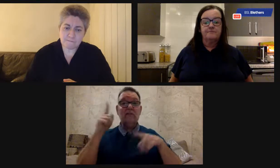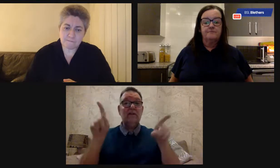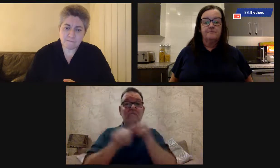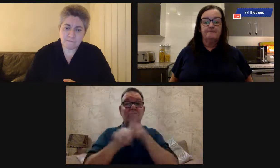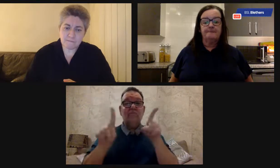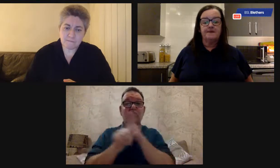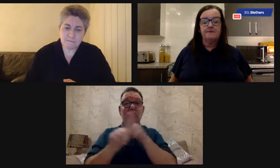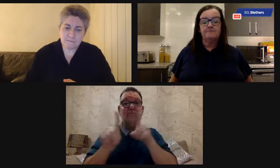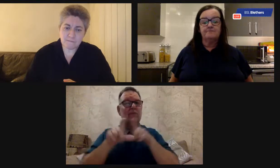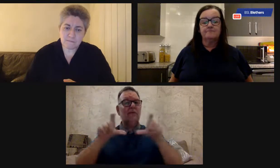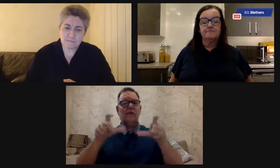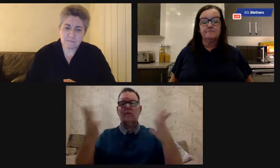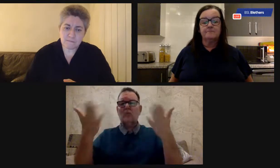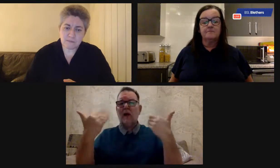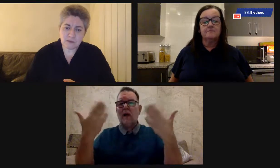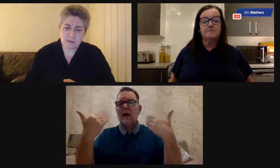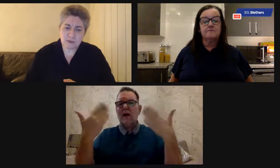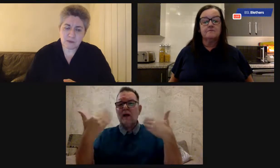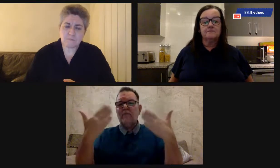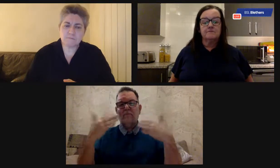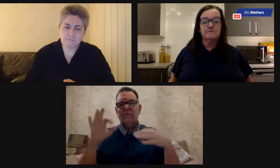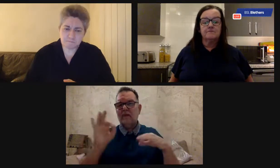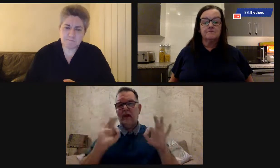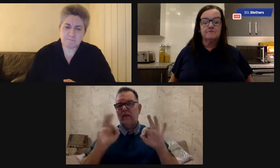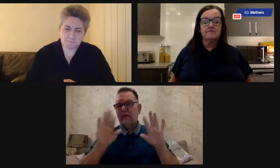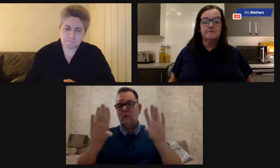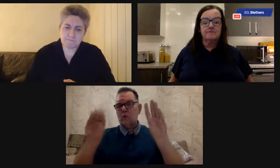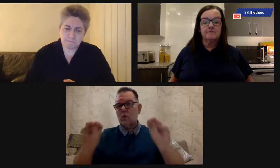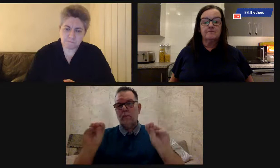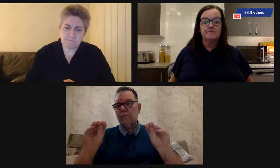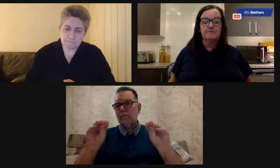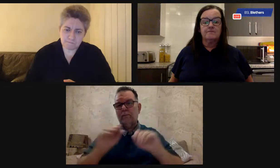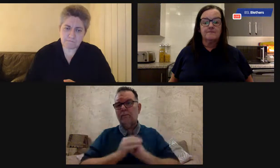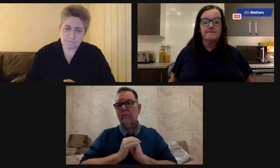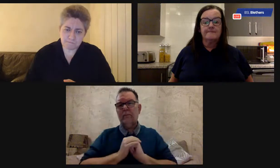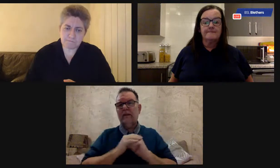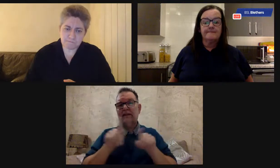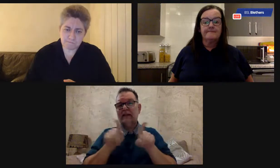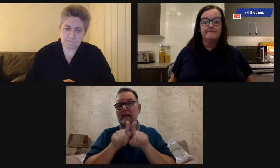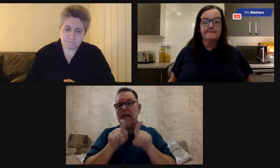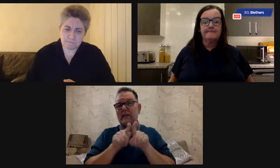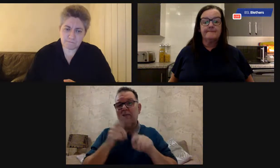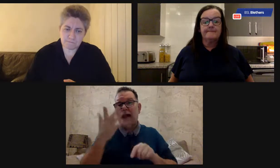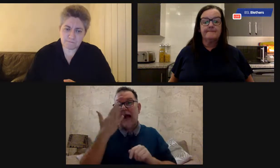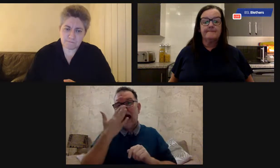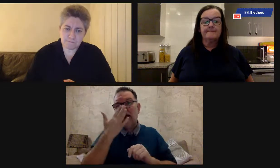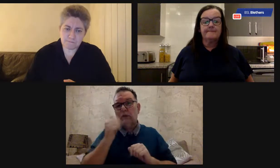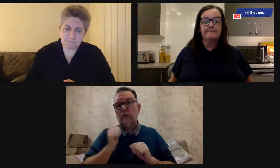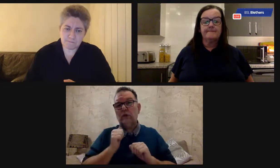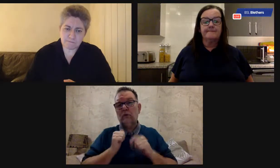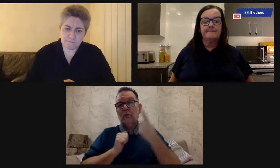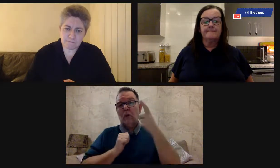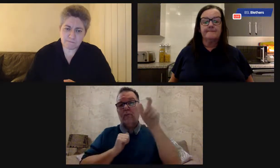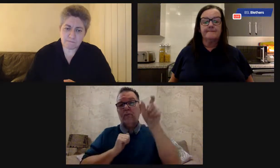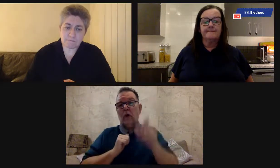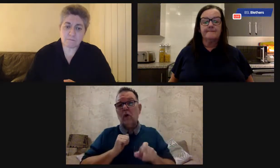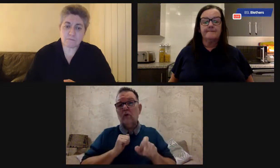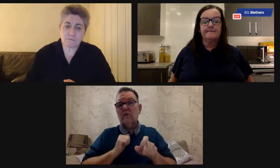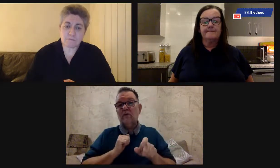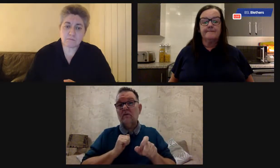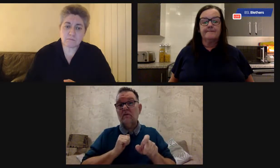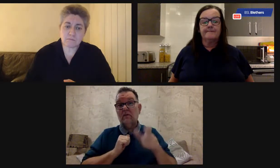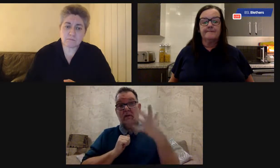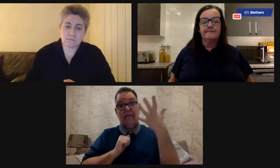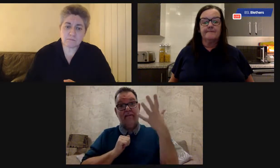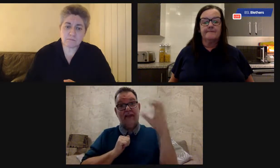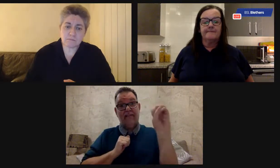No, we accept everybody. There is no discrimination in our organisation,